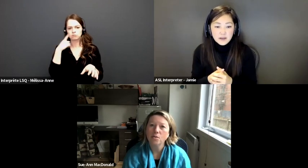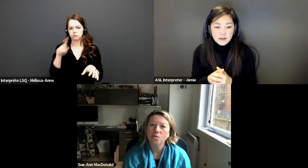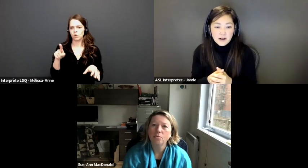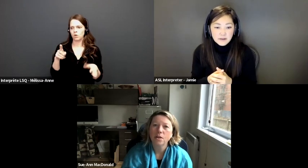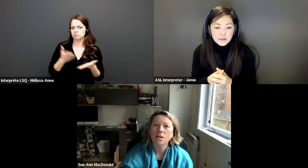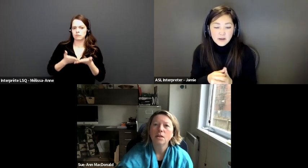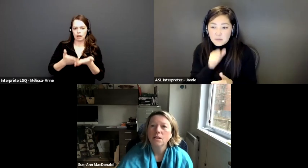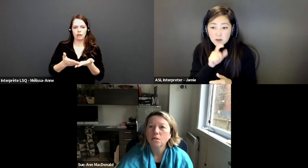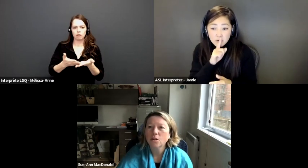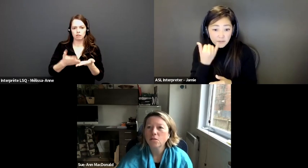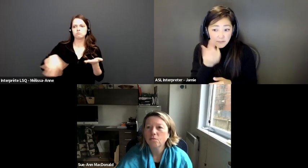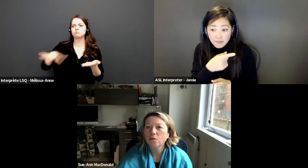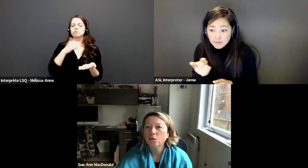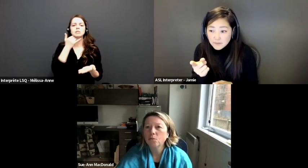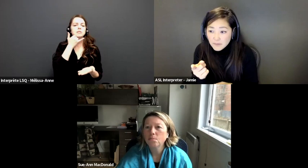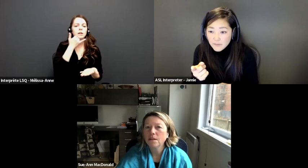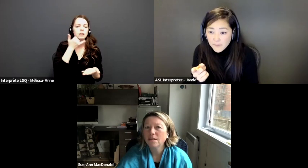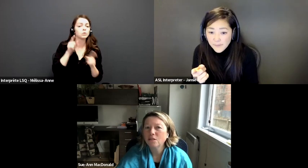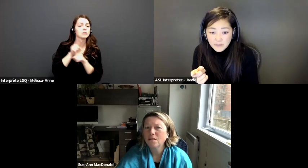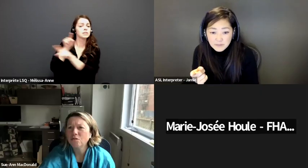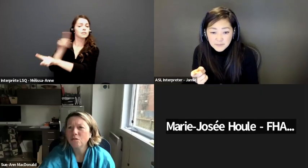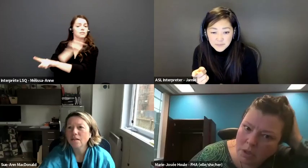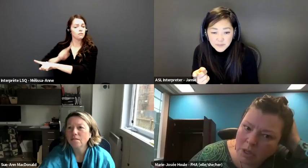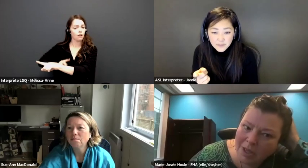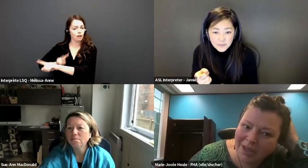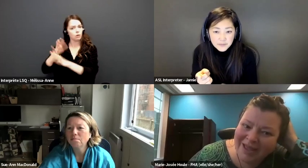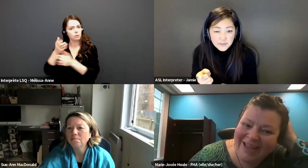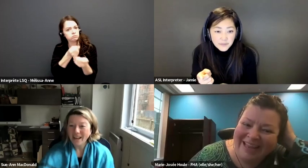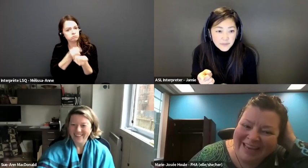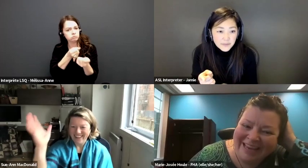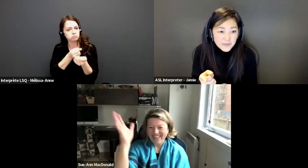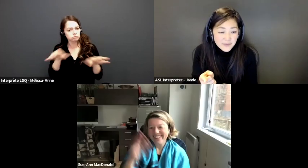So I don't know if a question for you would be good if you're there.